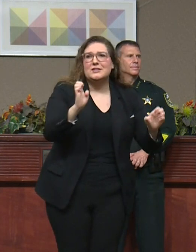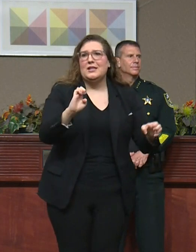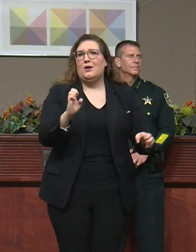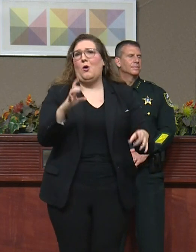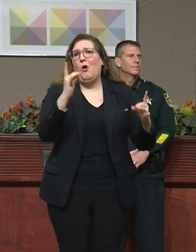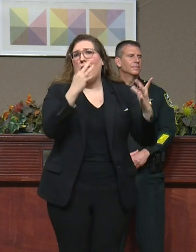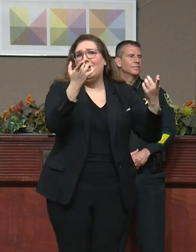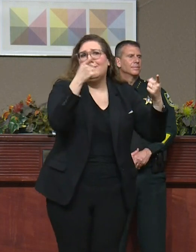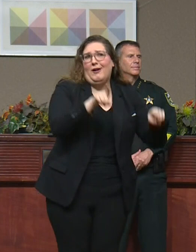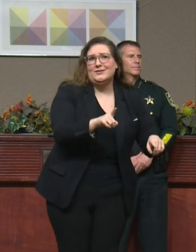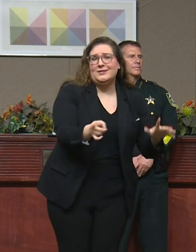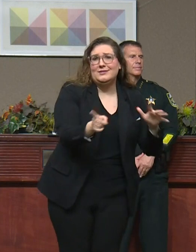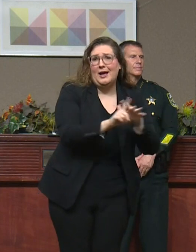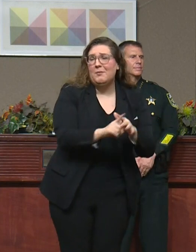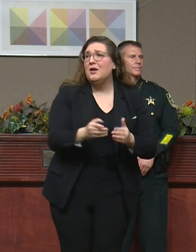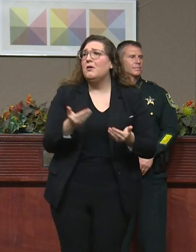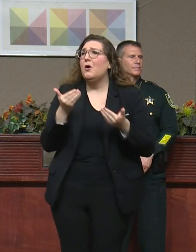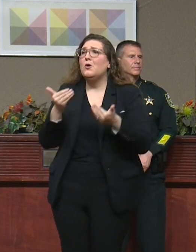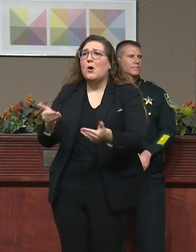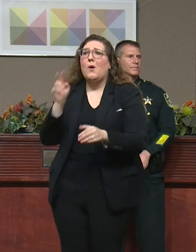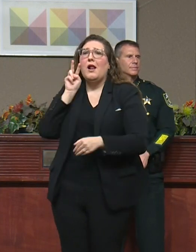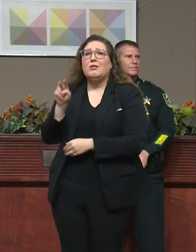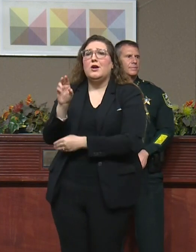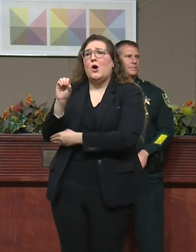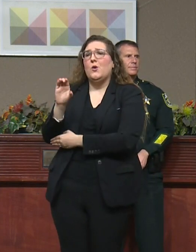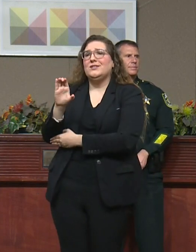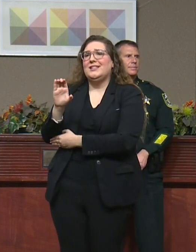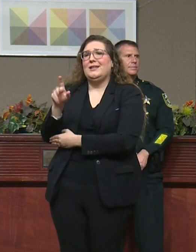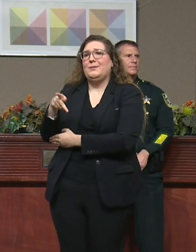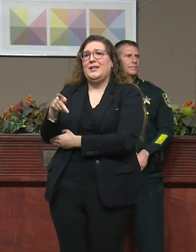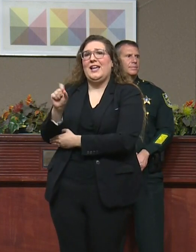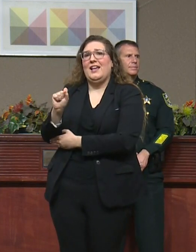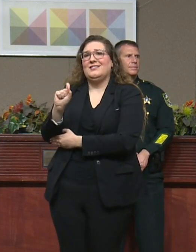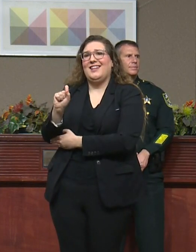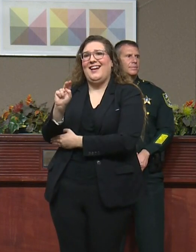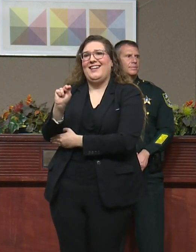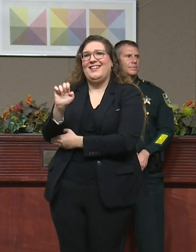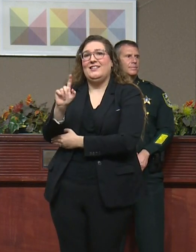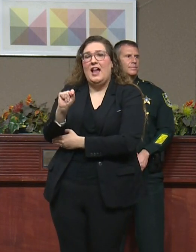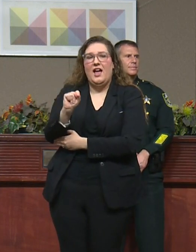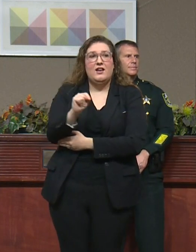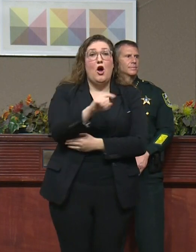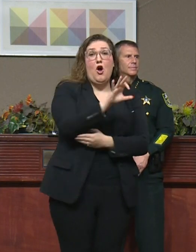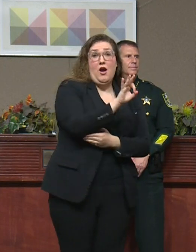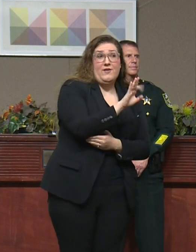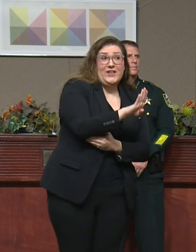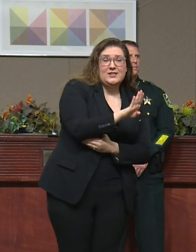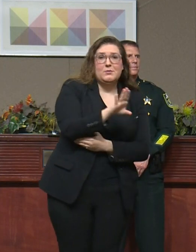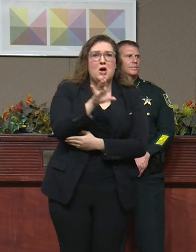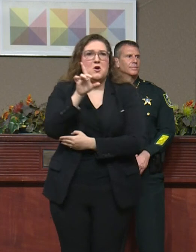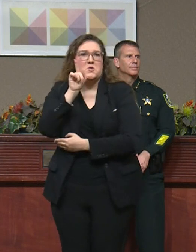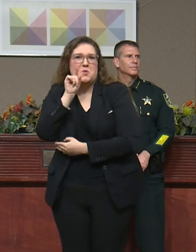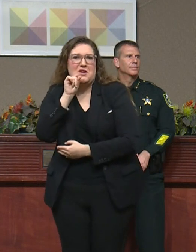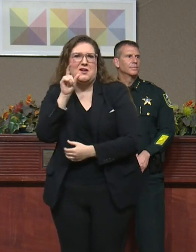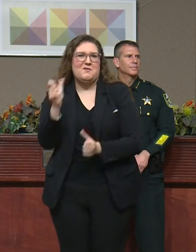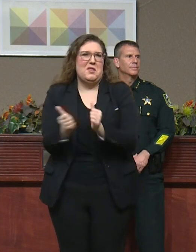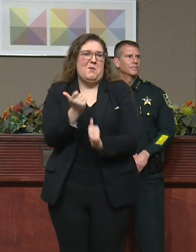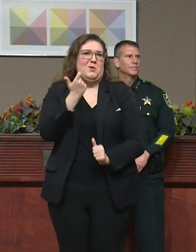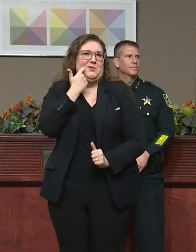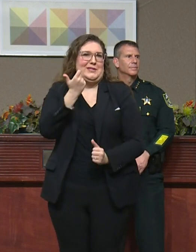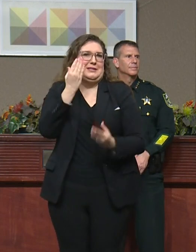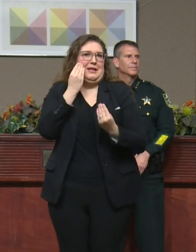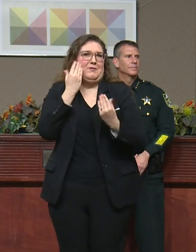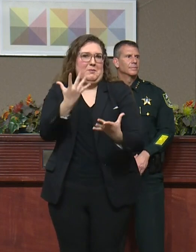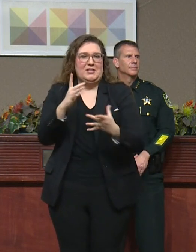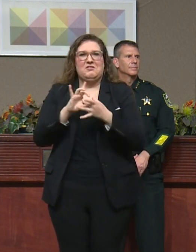visit our website, ocps.net, our Facebook or our Twitter sites for the latest updates concerning Orange County